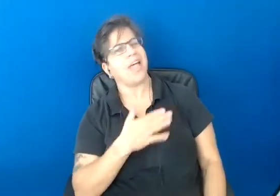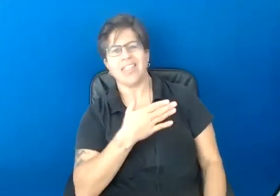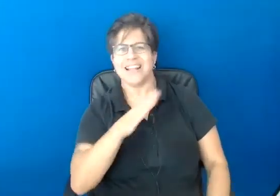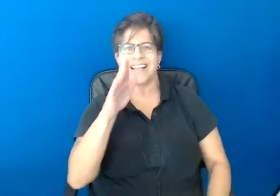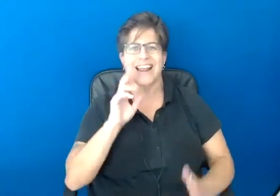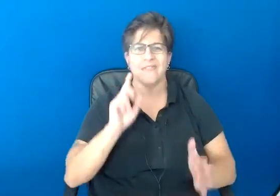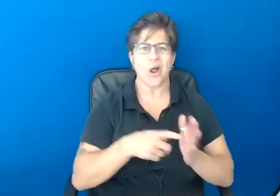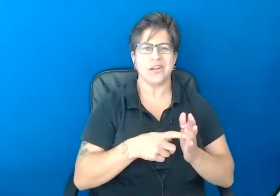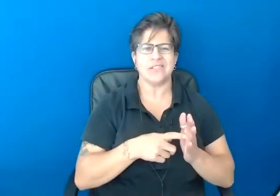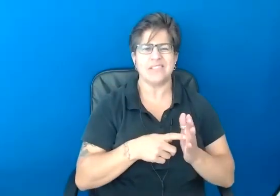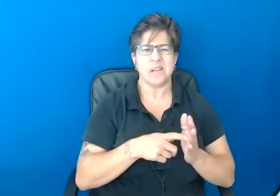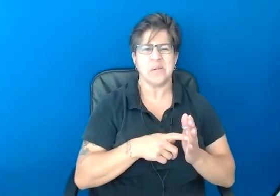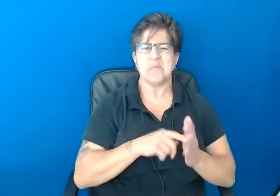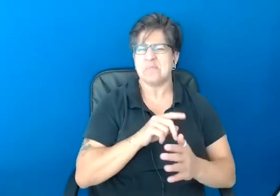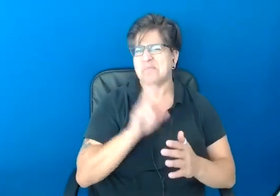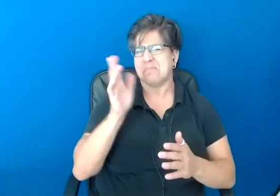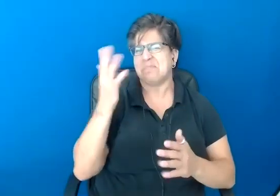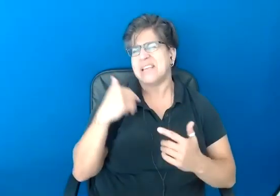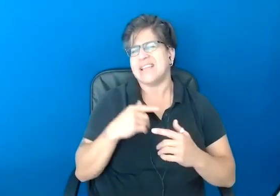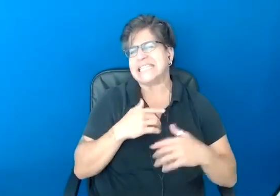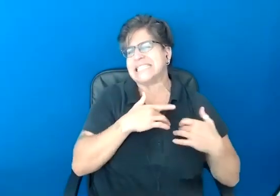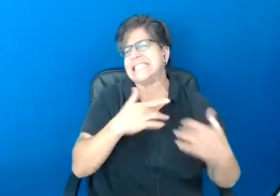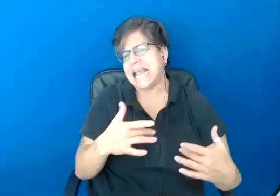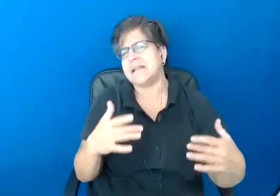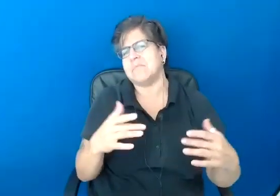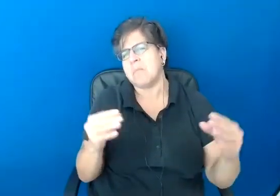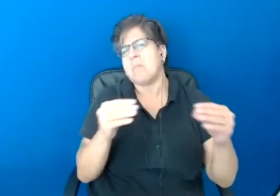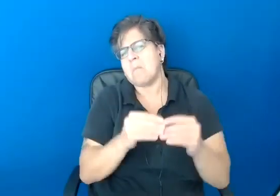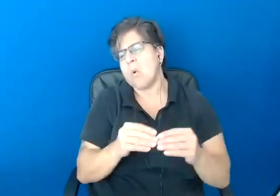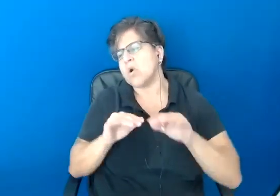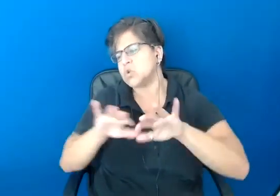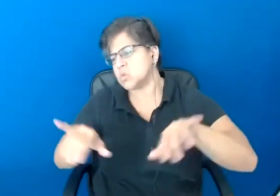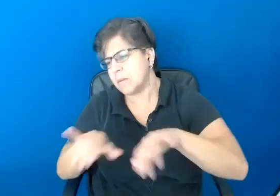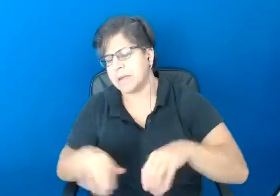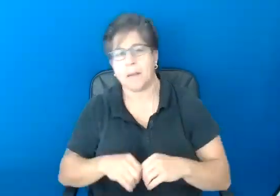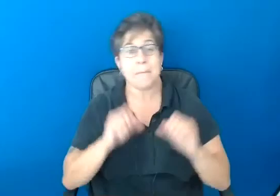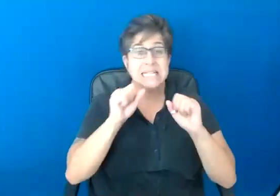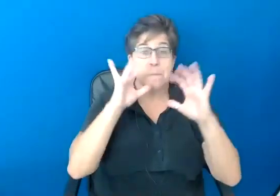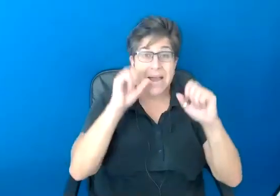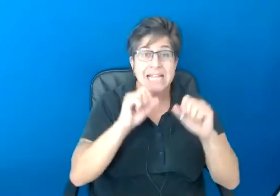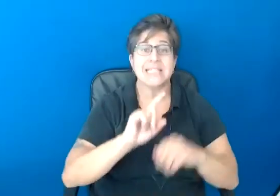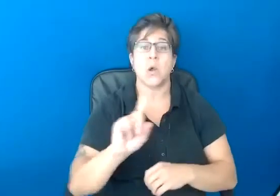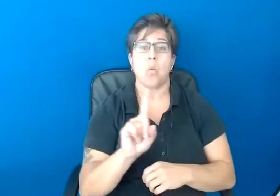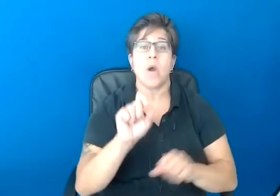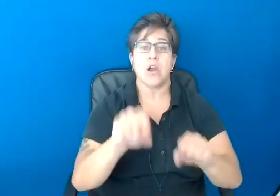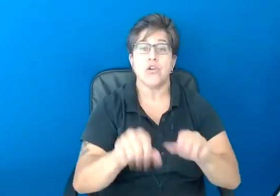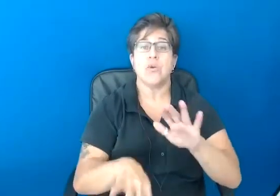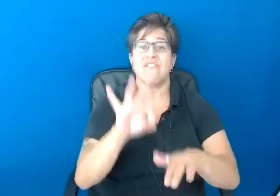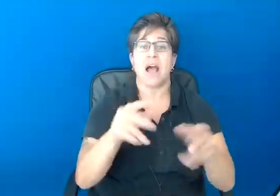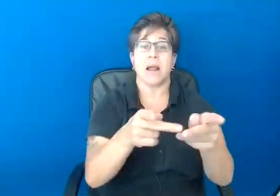grace, even today, even this very day. If we're willing to look, it's all over the joint.